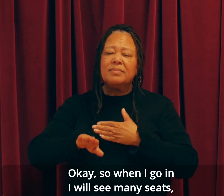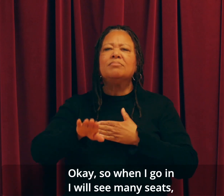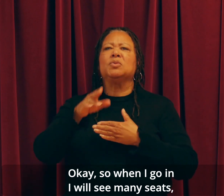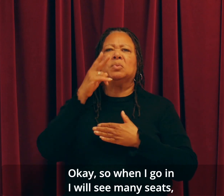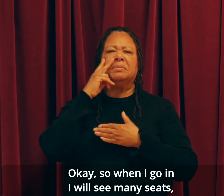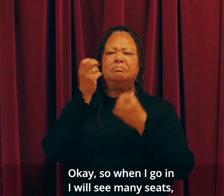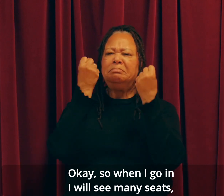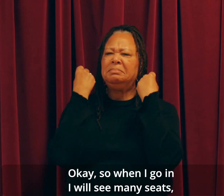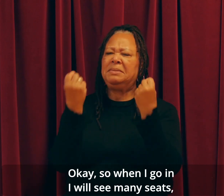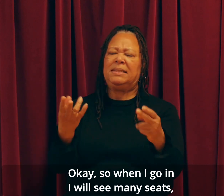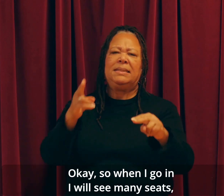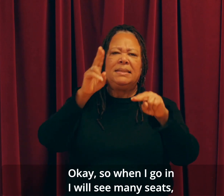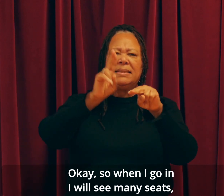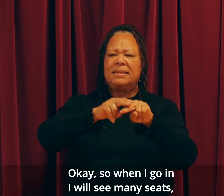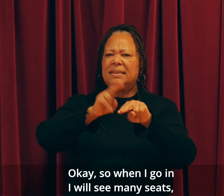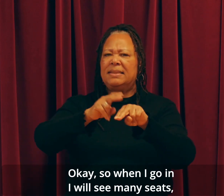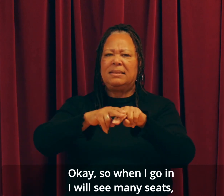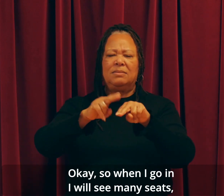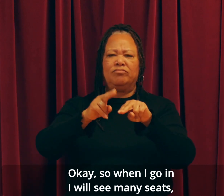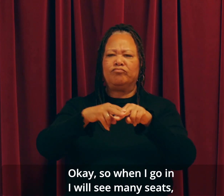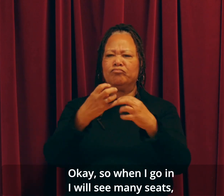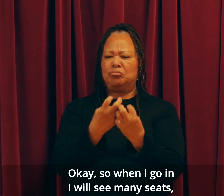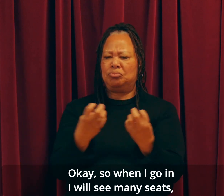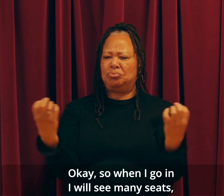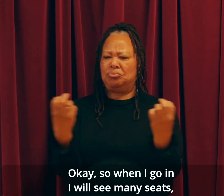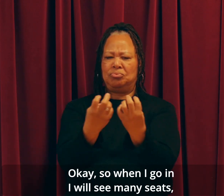Okay, when I go in, I will see many seats.